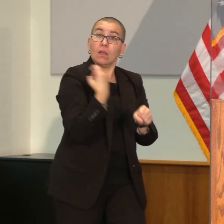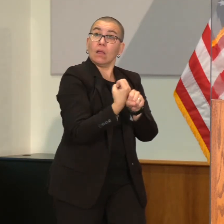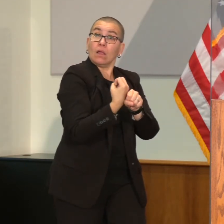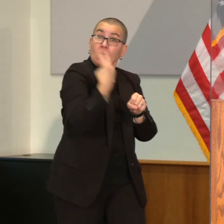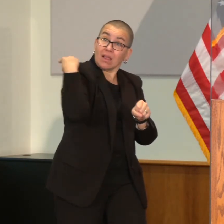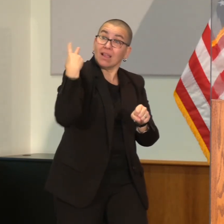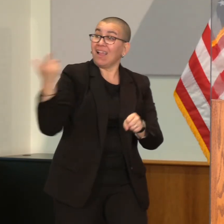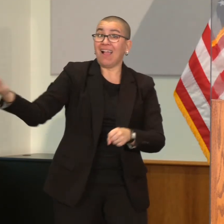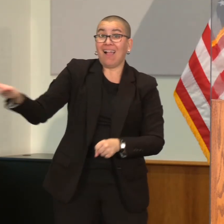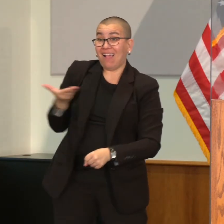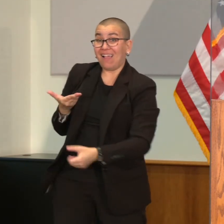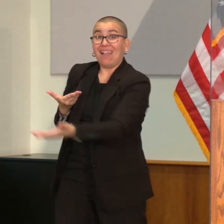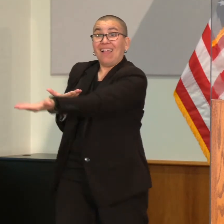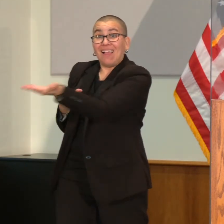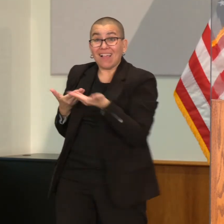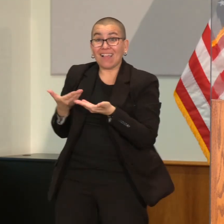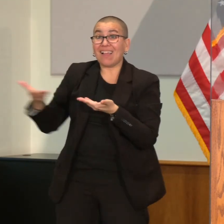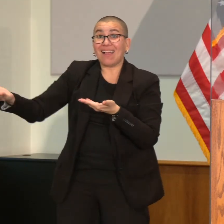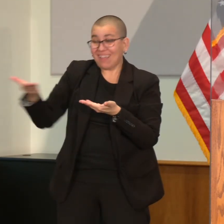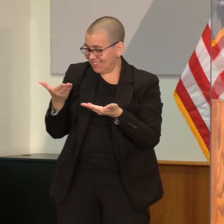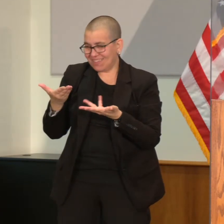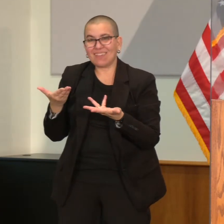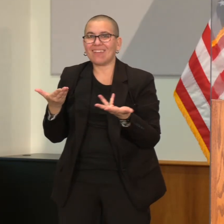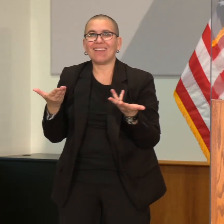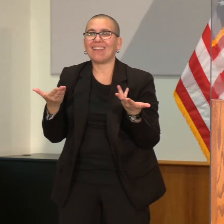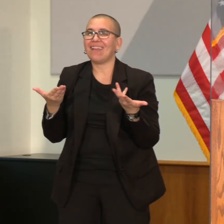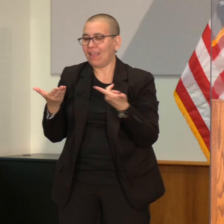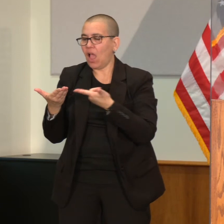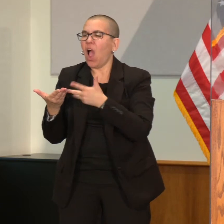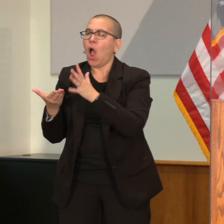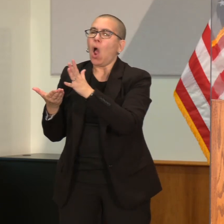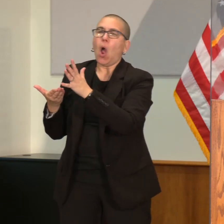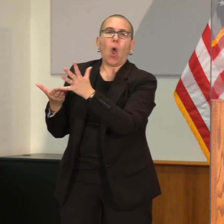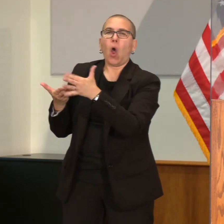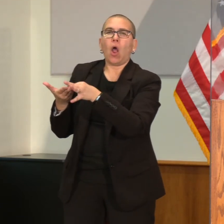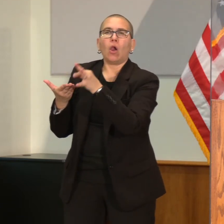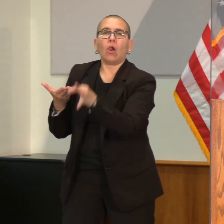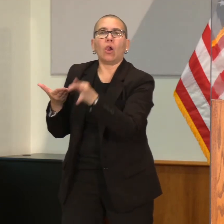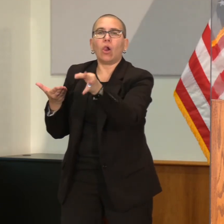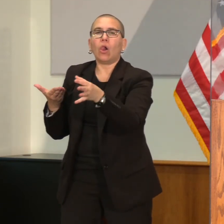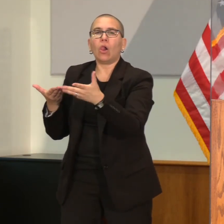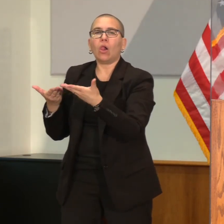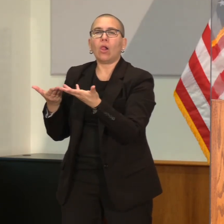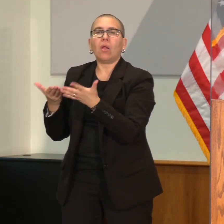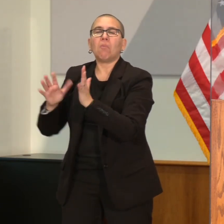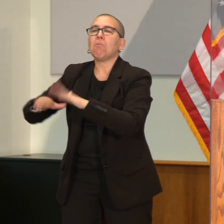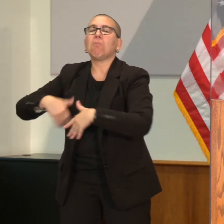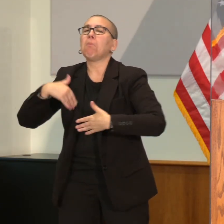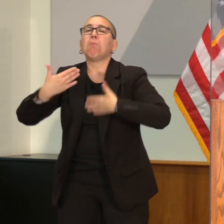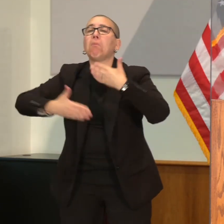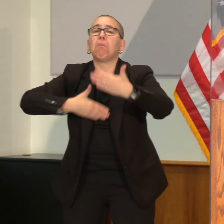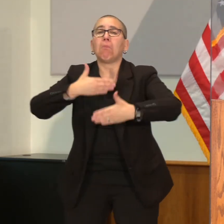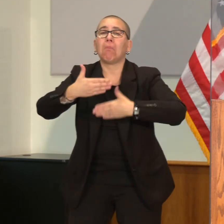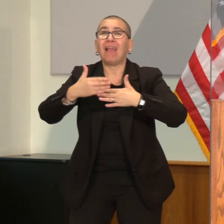for, perhaps we would not be talking about the loss of George Floyd's life and the loss of Daunte Wright's life.